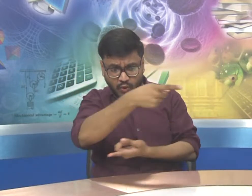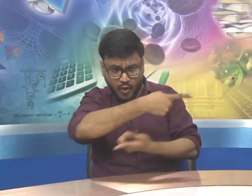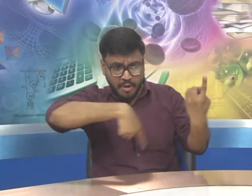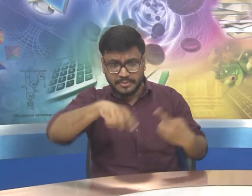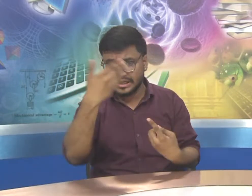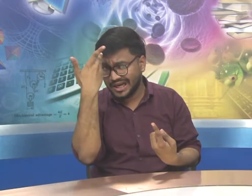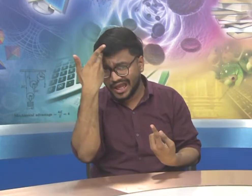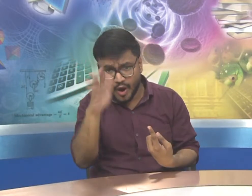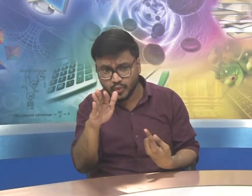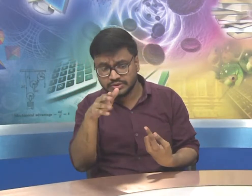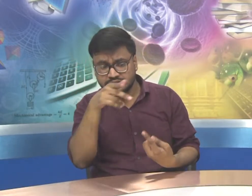chemical reaction.